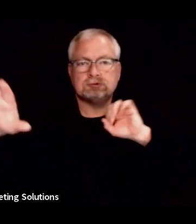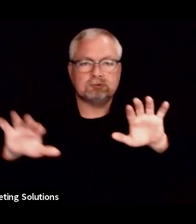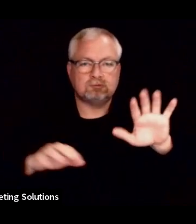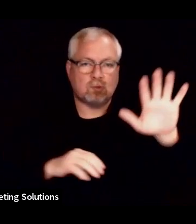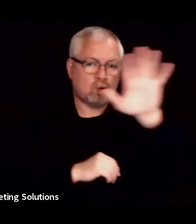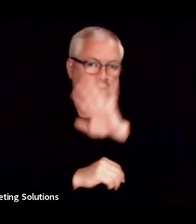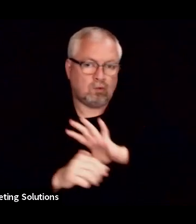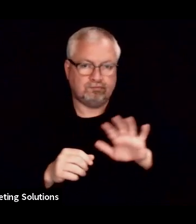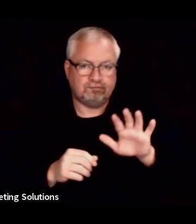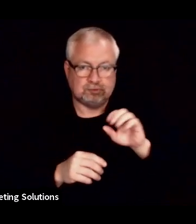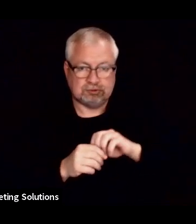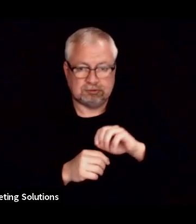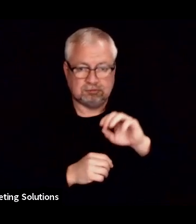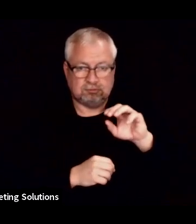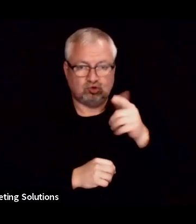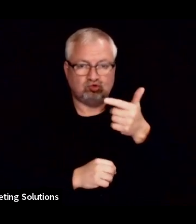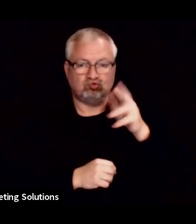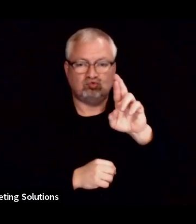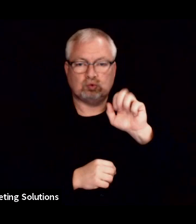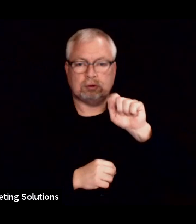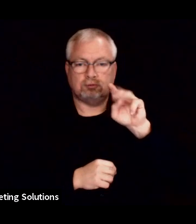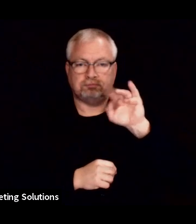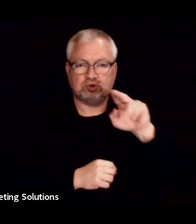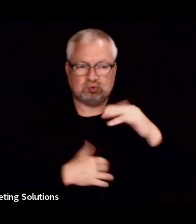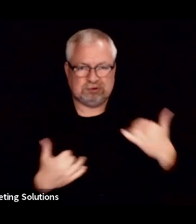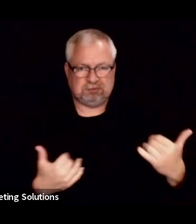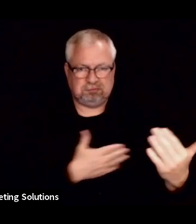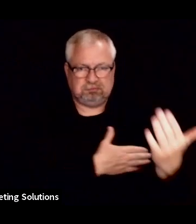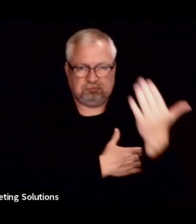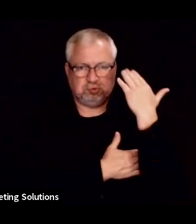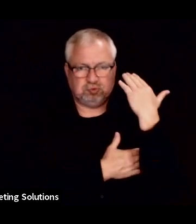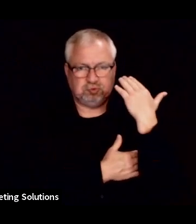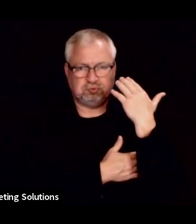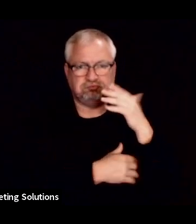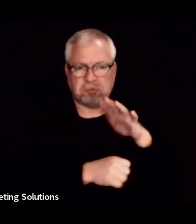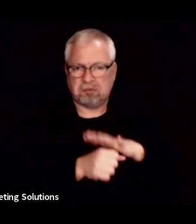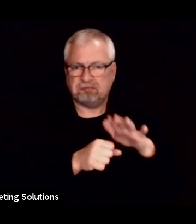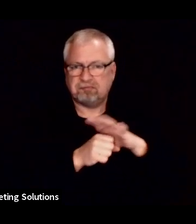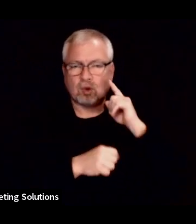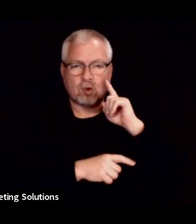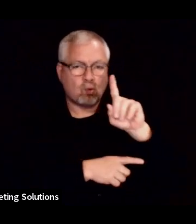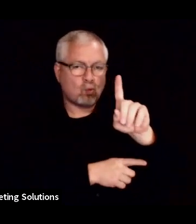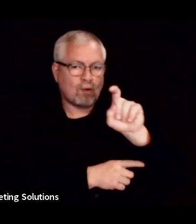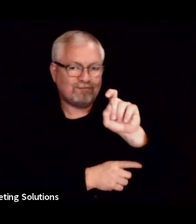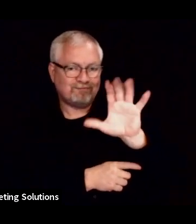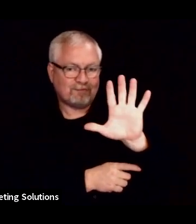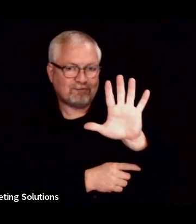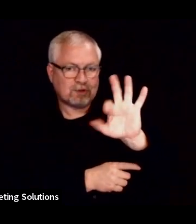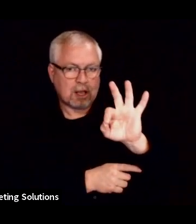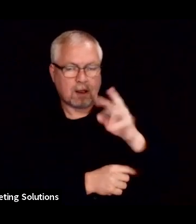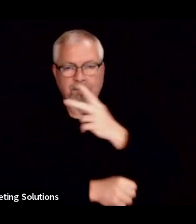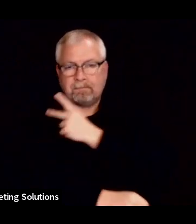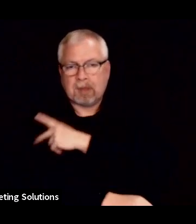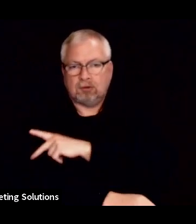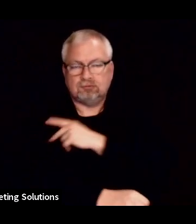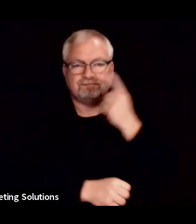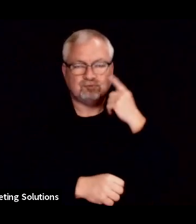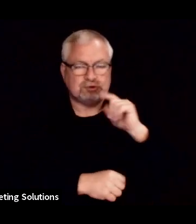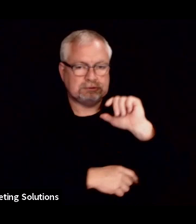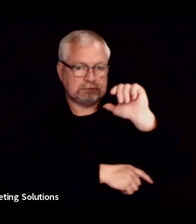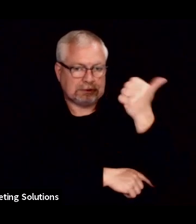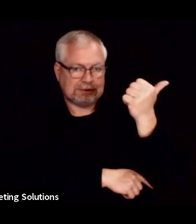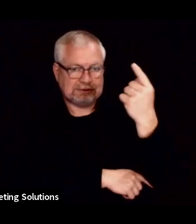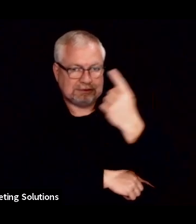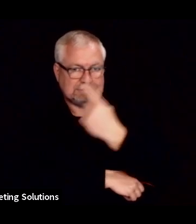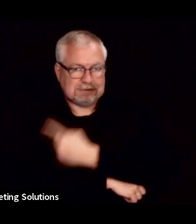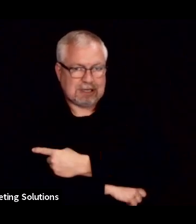There was enough to treat 159 patients with a 10-day course, certainly more patients if a